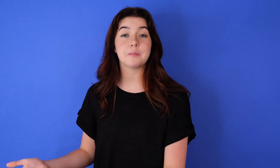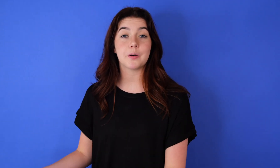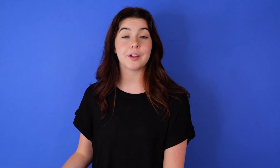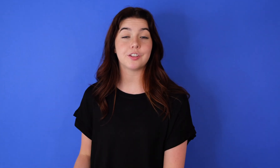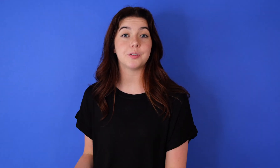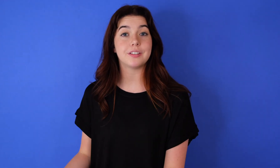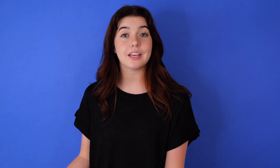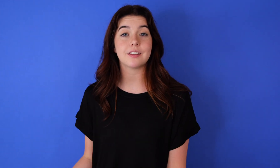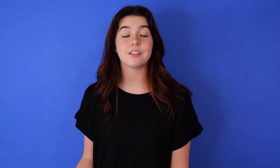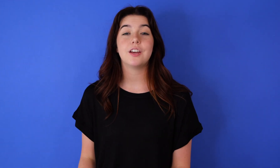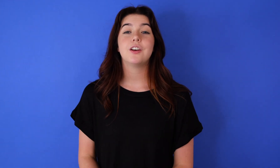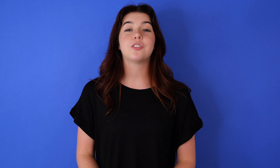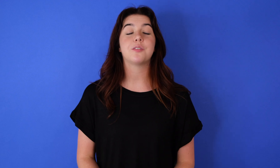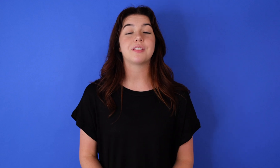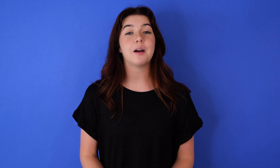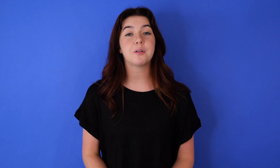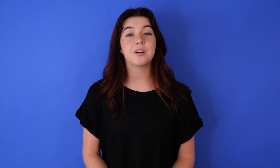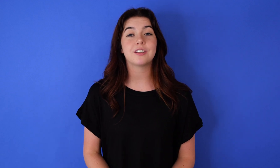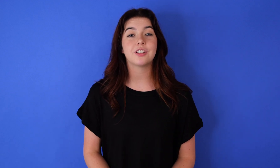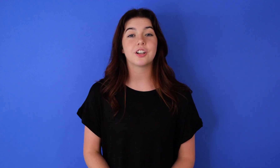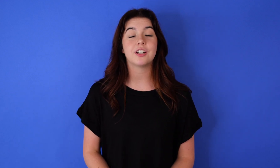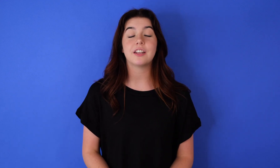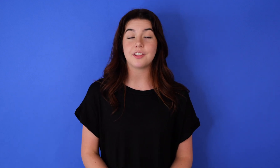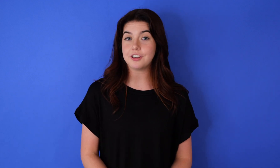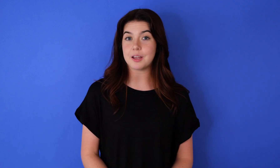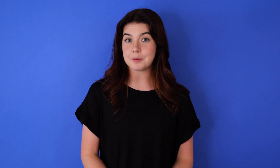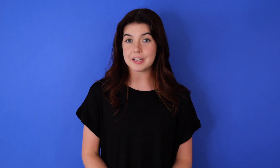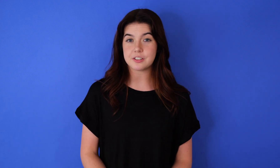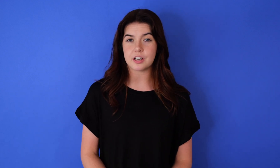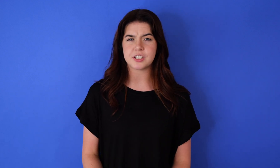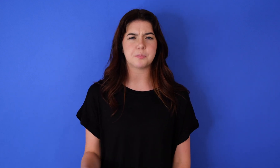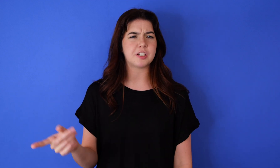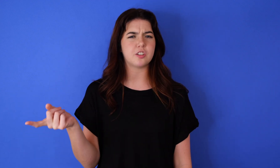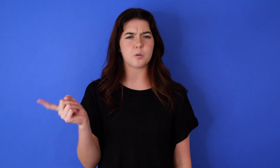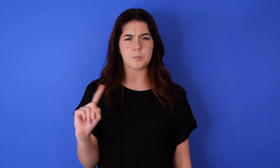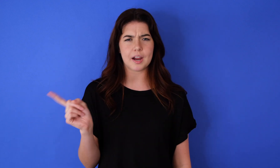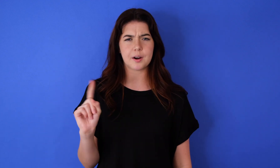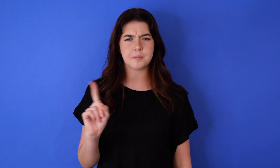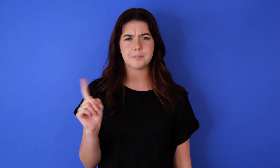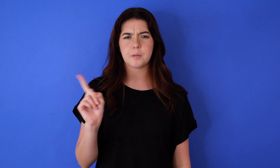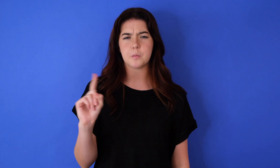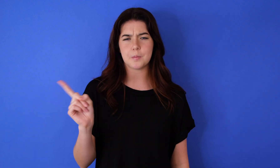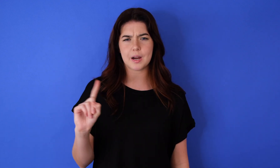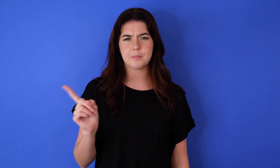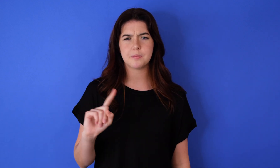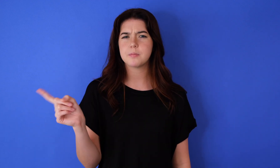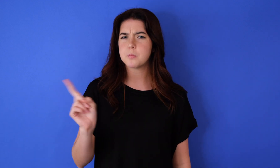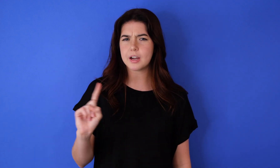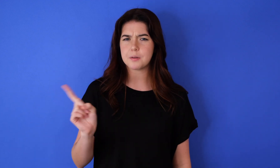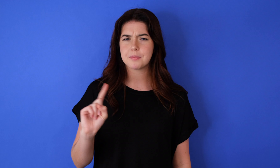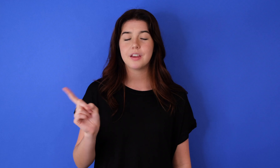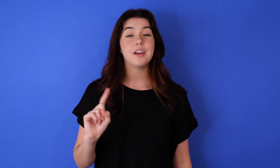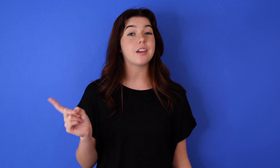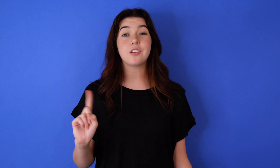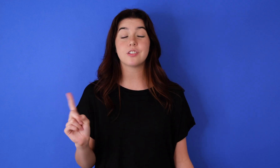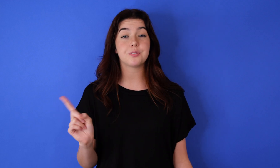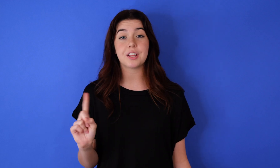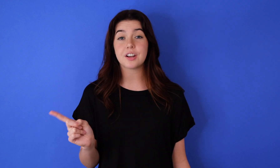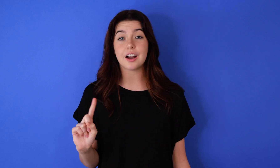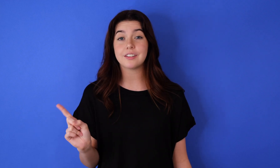going to is this. So for that, we're going to learn another WH question, which is where? Where? Where? You can use this for other contexts